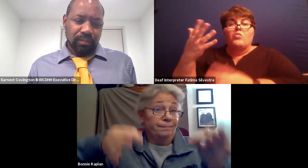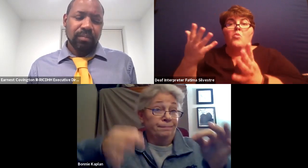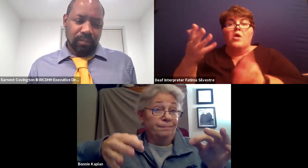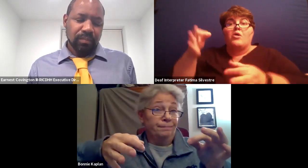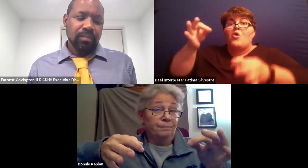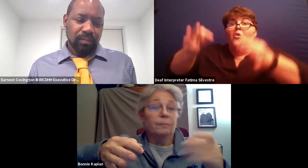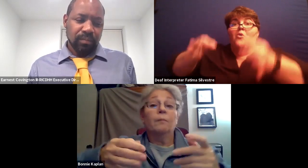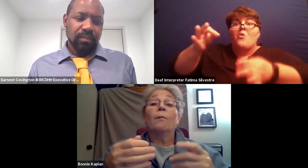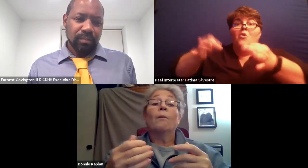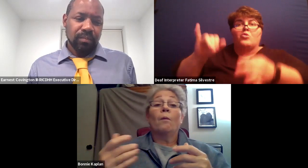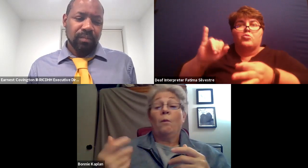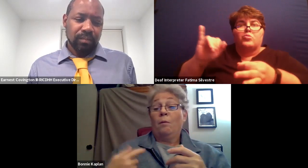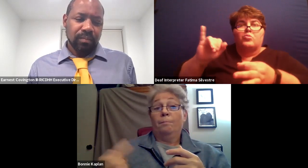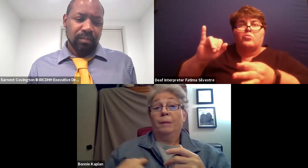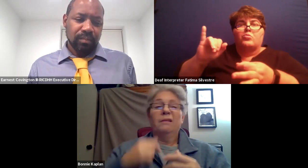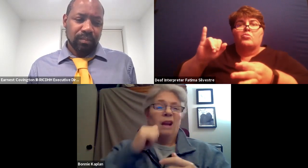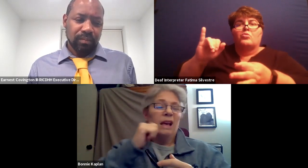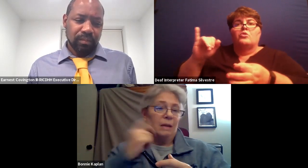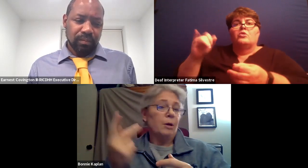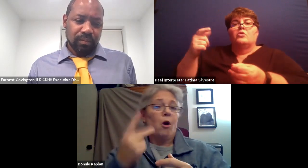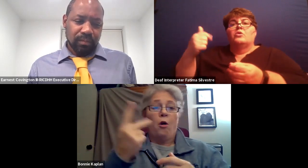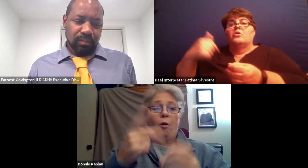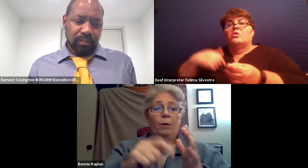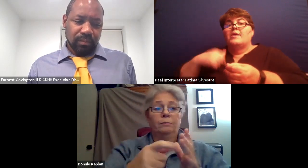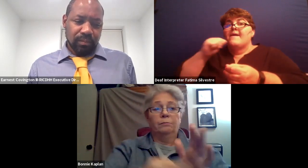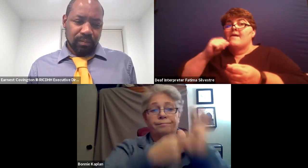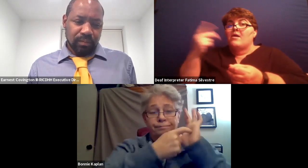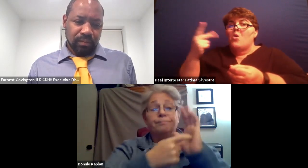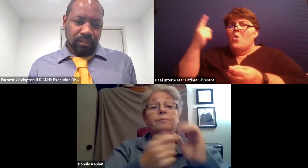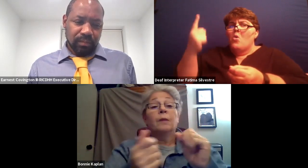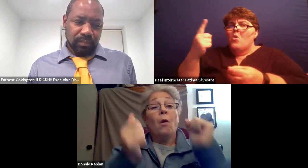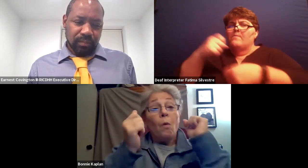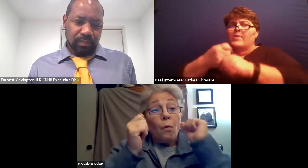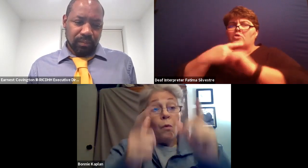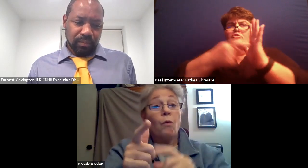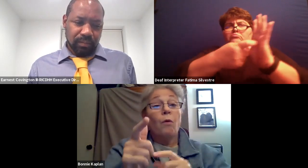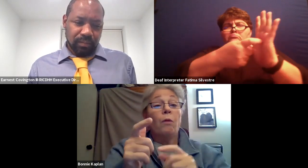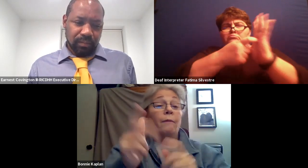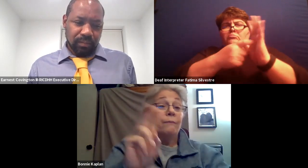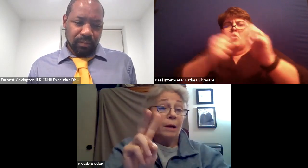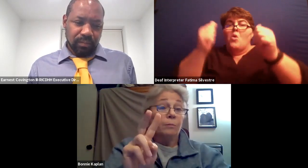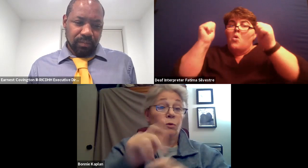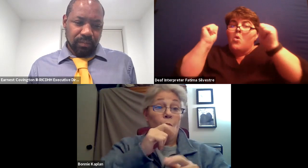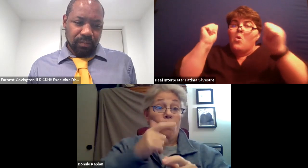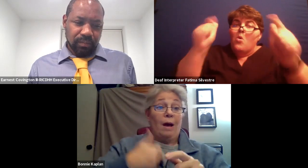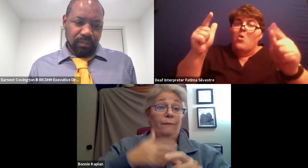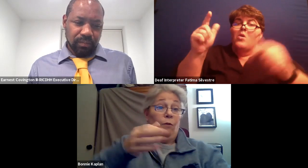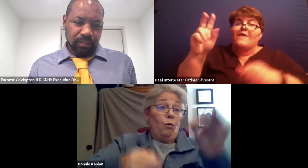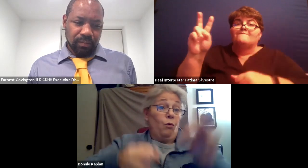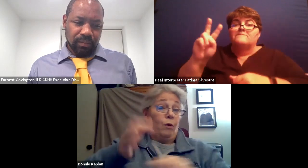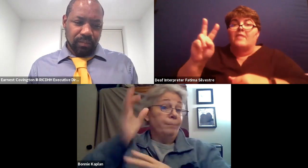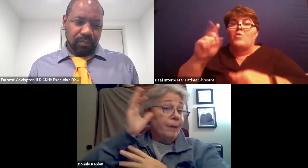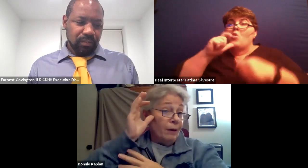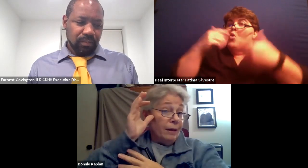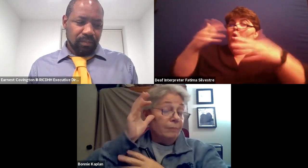Another key to what we do is providing access to the court system. We make sure that